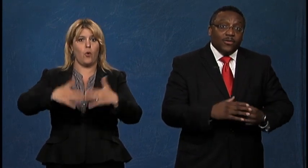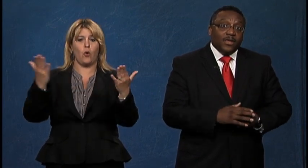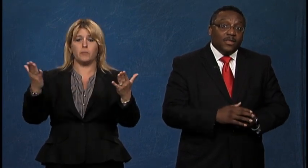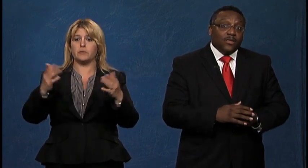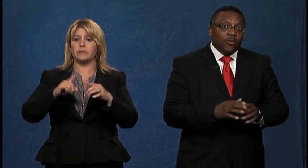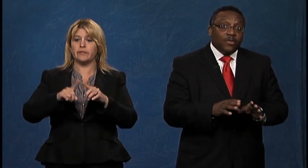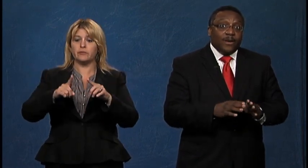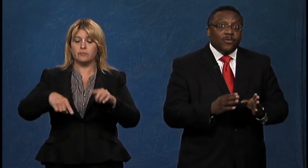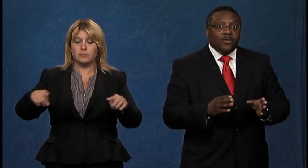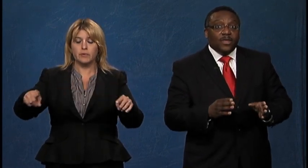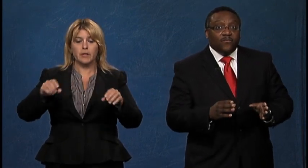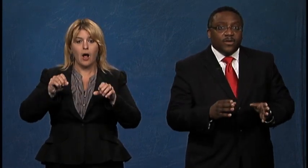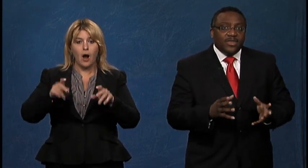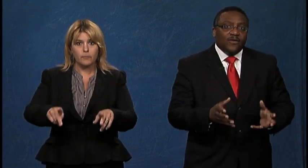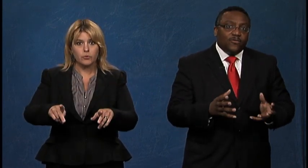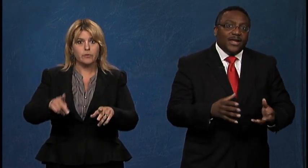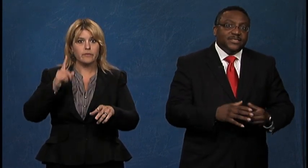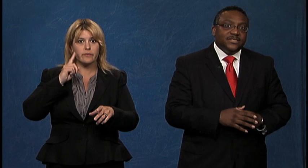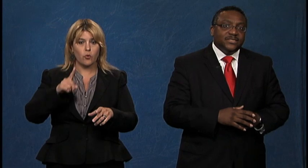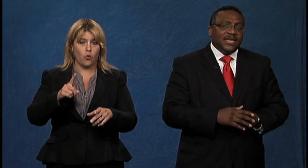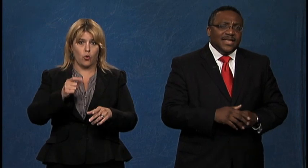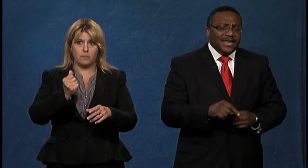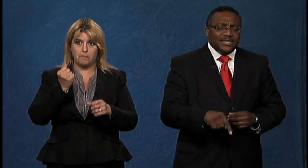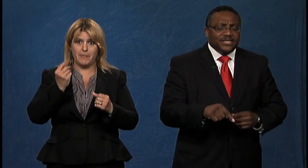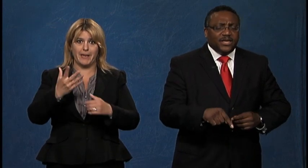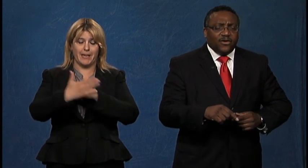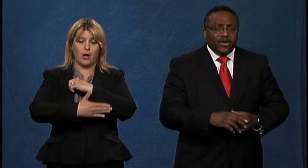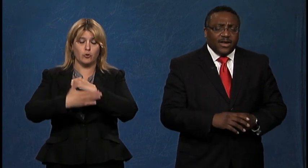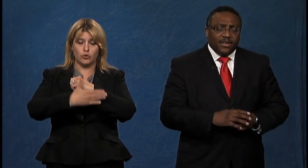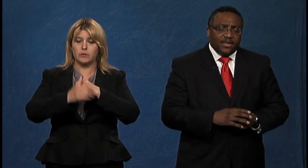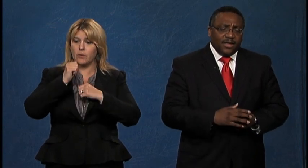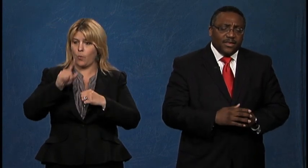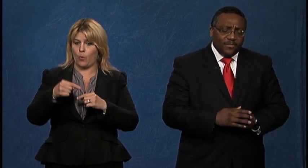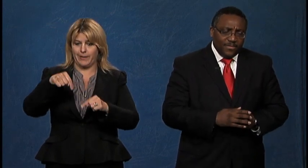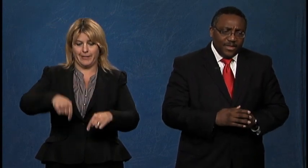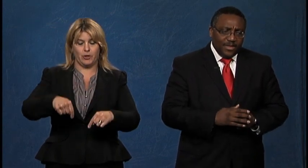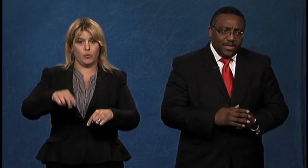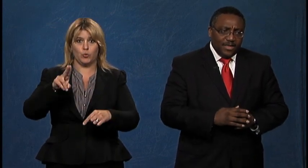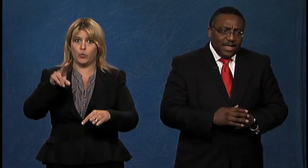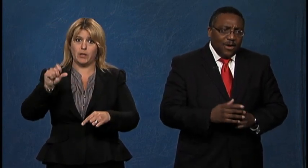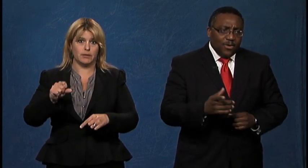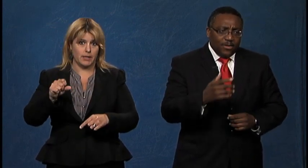as opportunities, doors of opportunities for several nations, not just here in the United States.